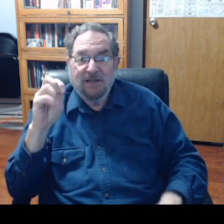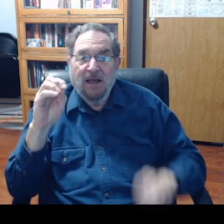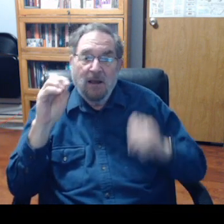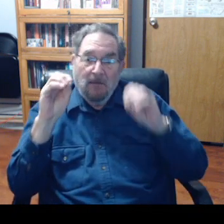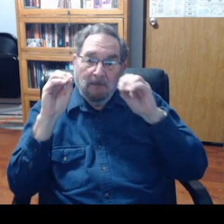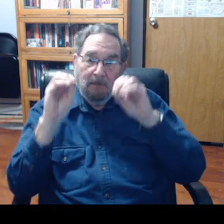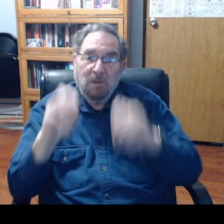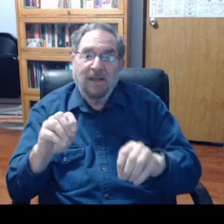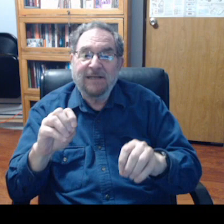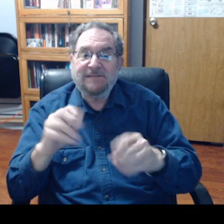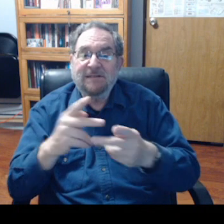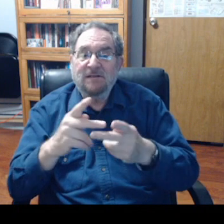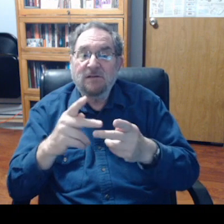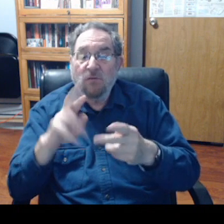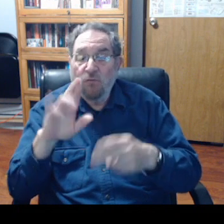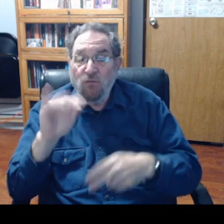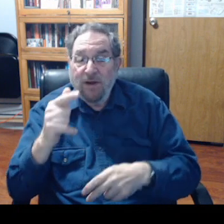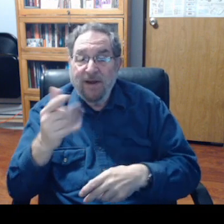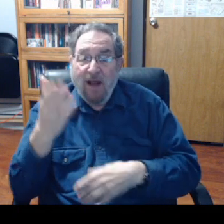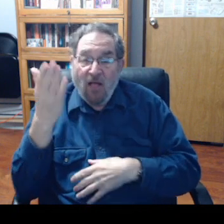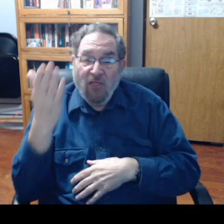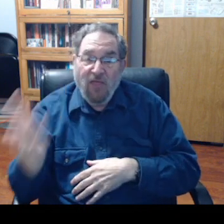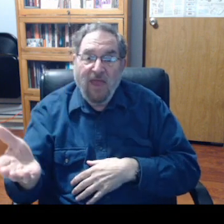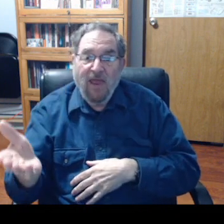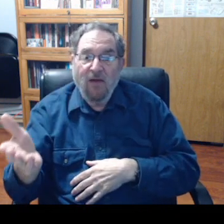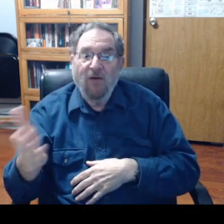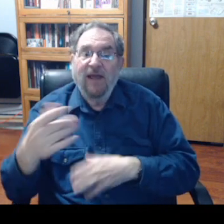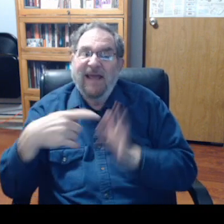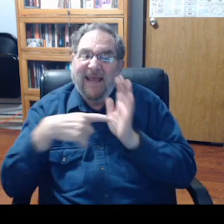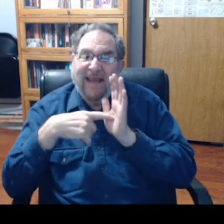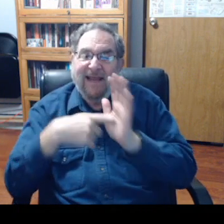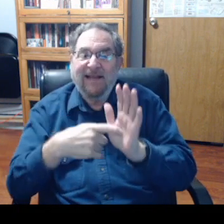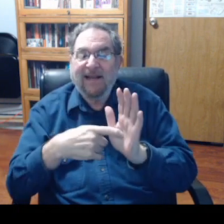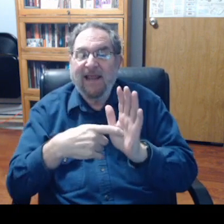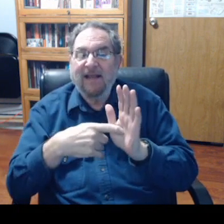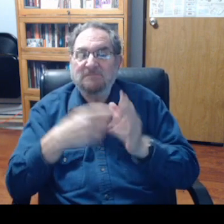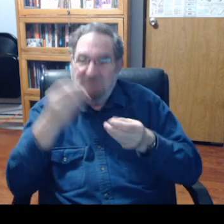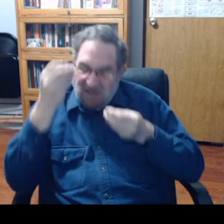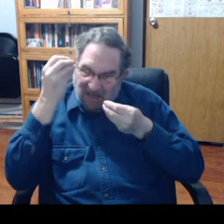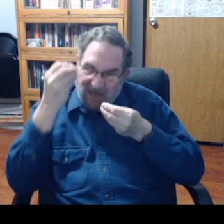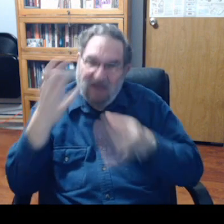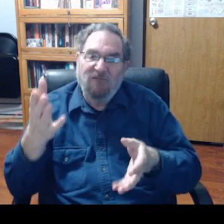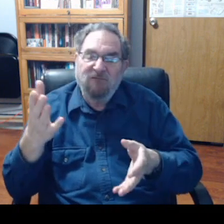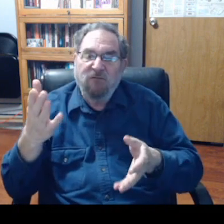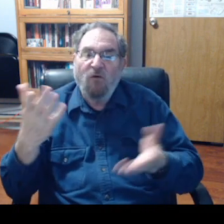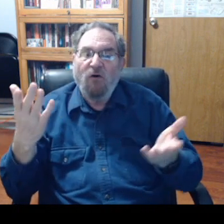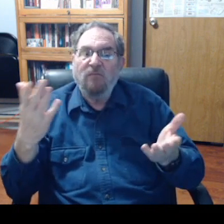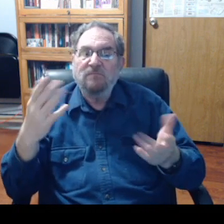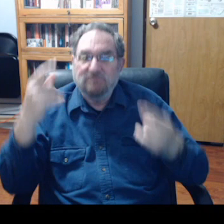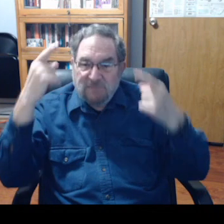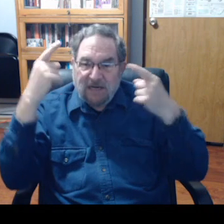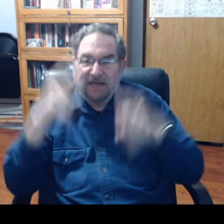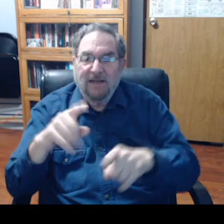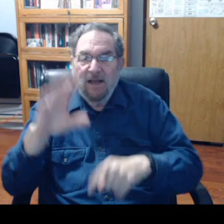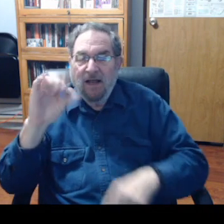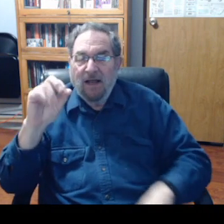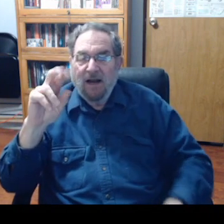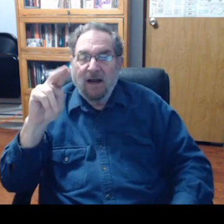intelligence. Placing the ring there indicates informed